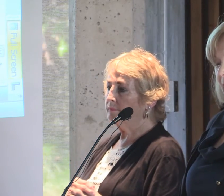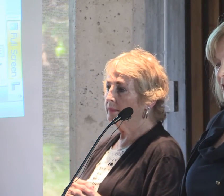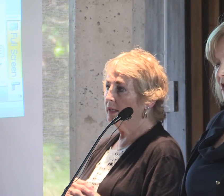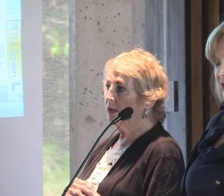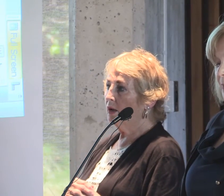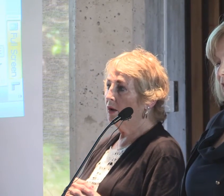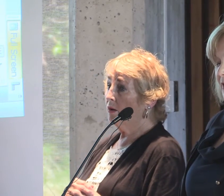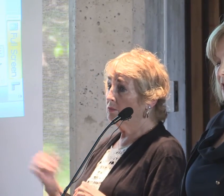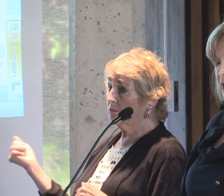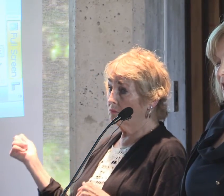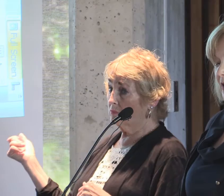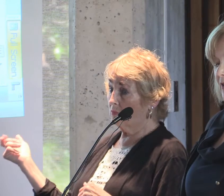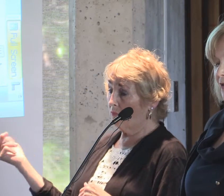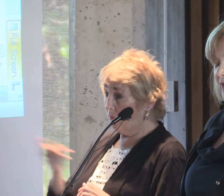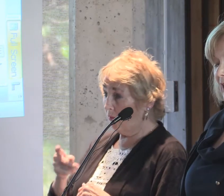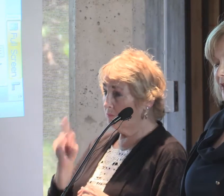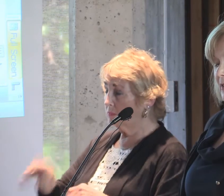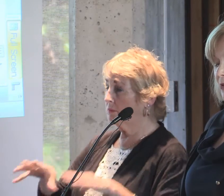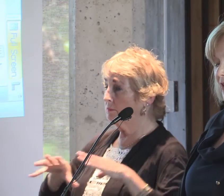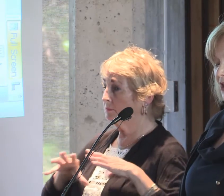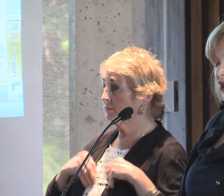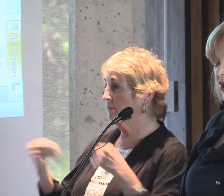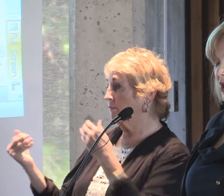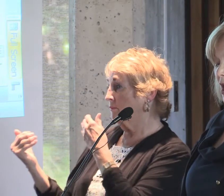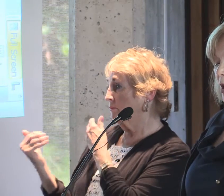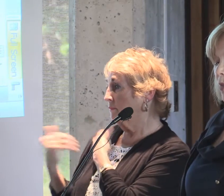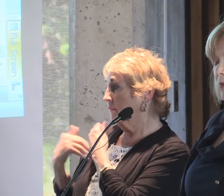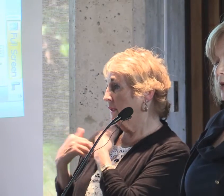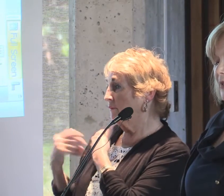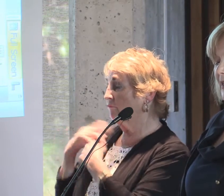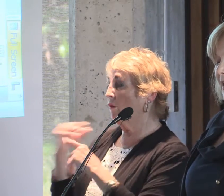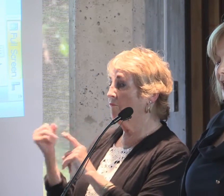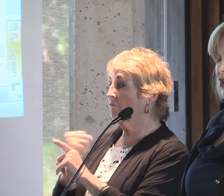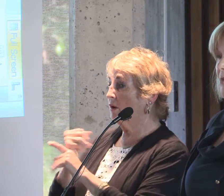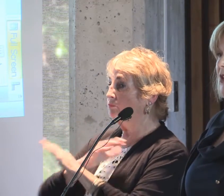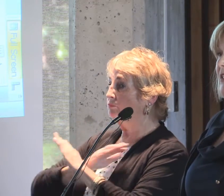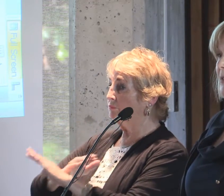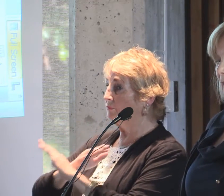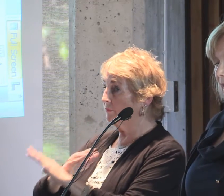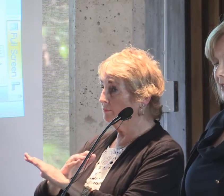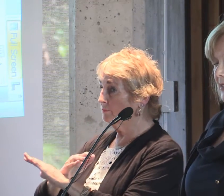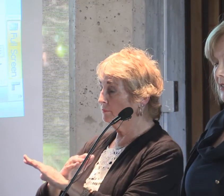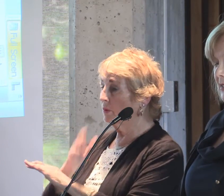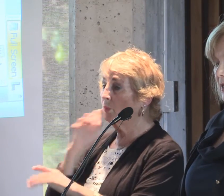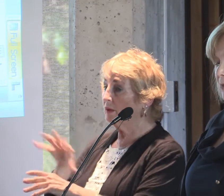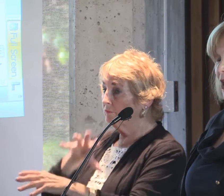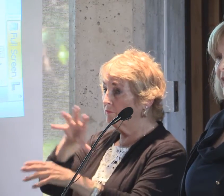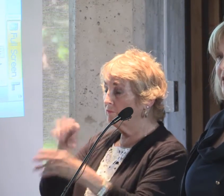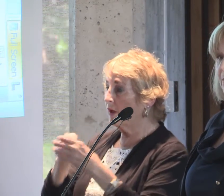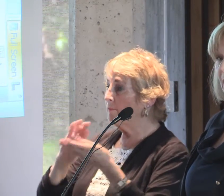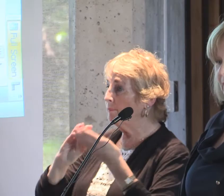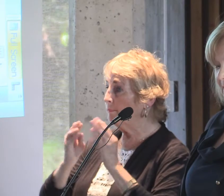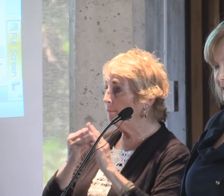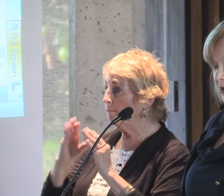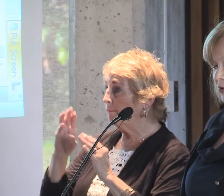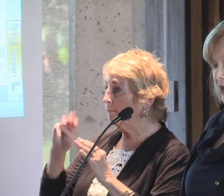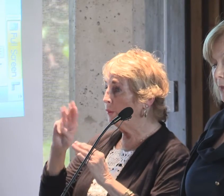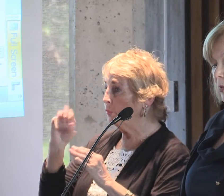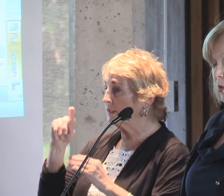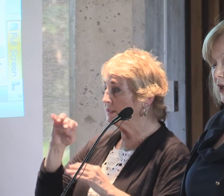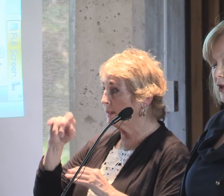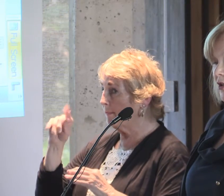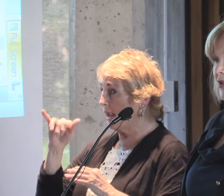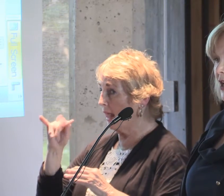everyone bears a responsibility for violence prevention, we will be engaging municipalities, private and public